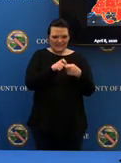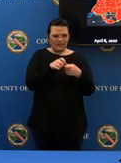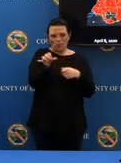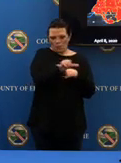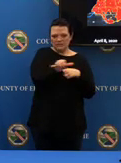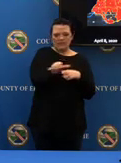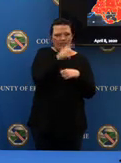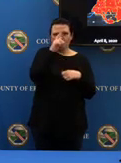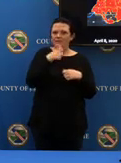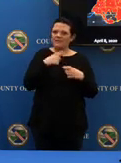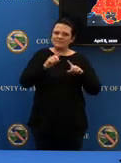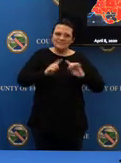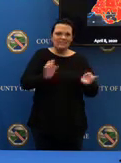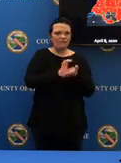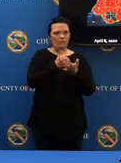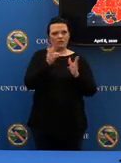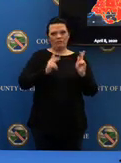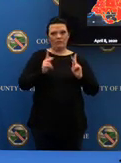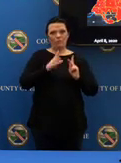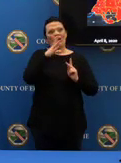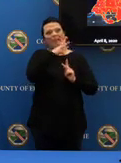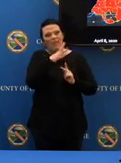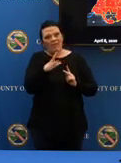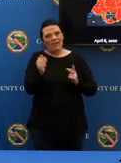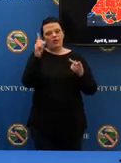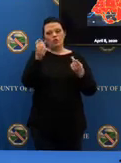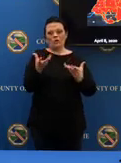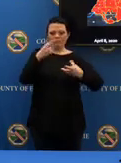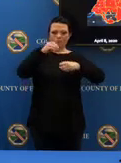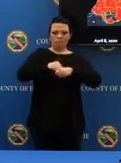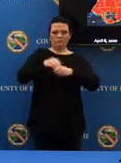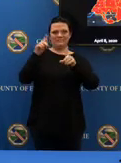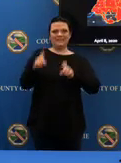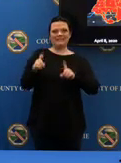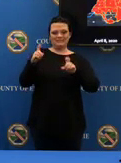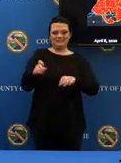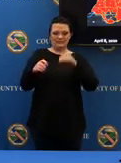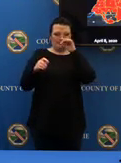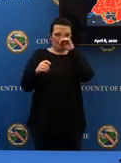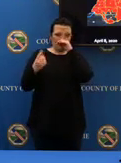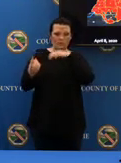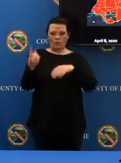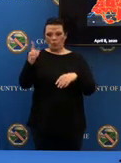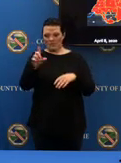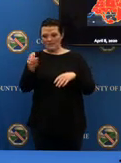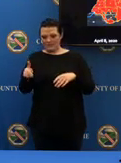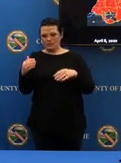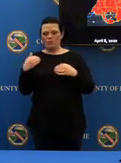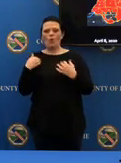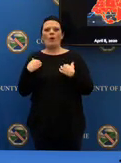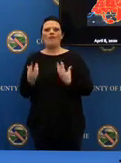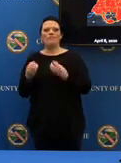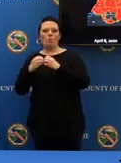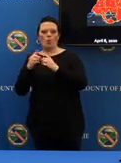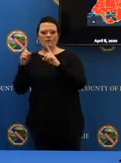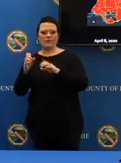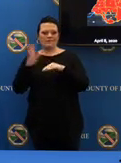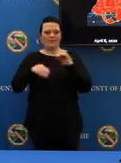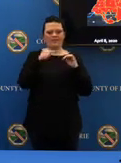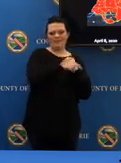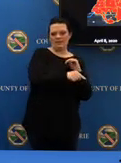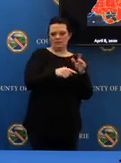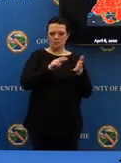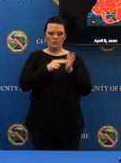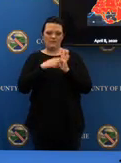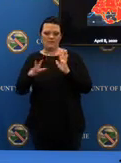And it also has a lot to do with testing. It's possible that one zip code has had more tests than other zip codes, and therefore their numbers